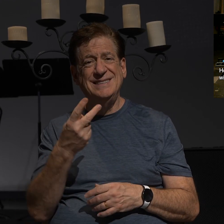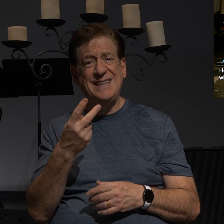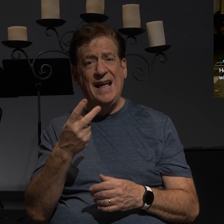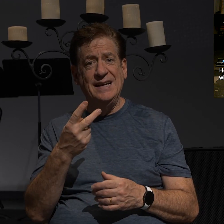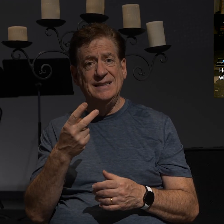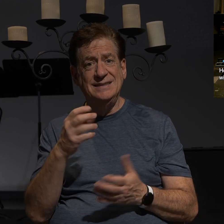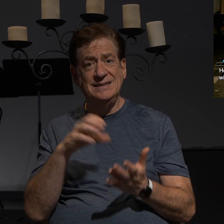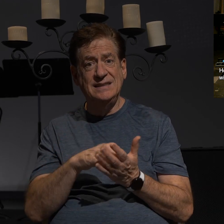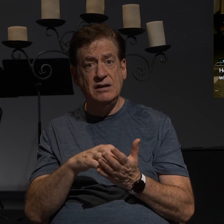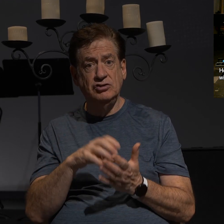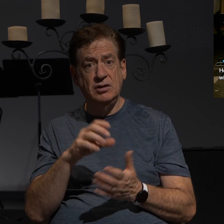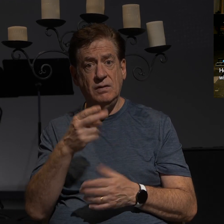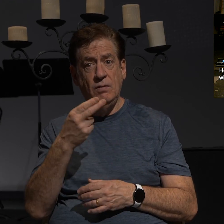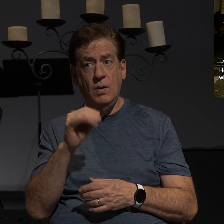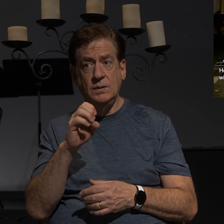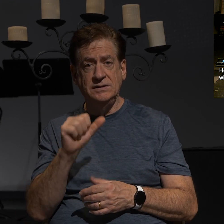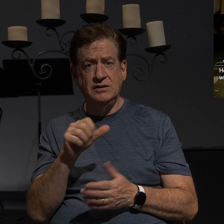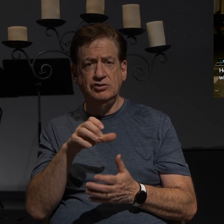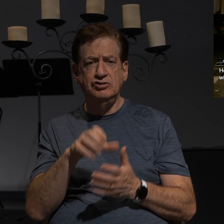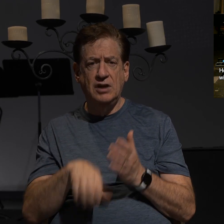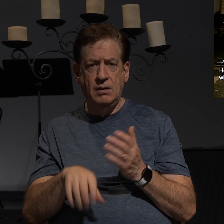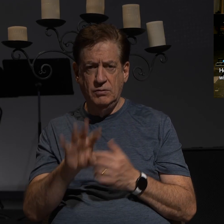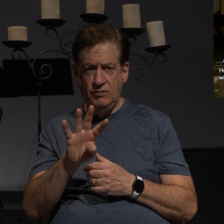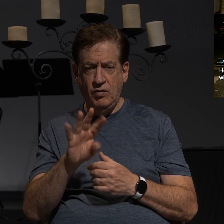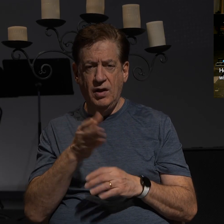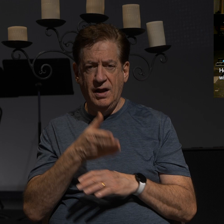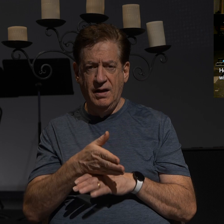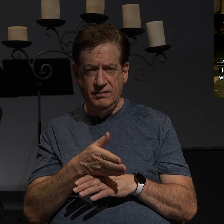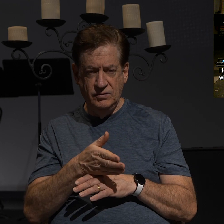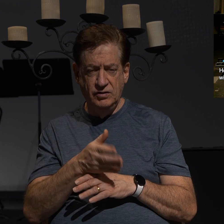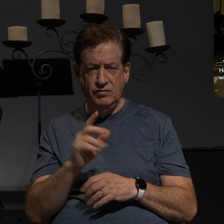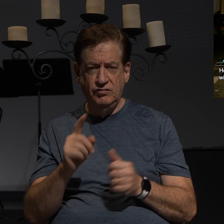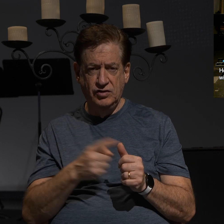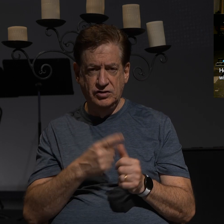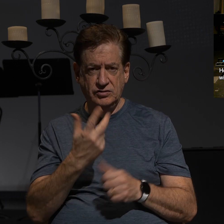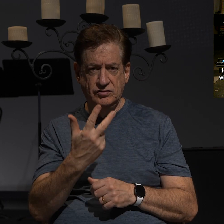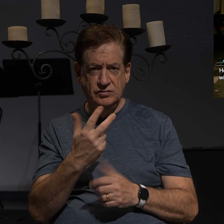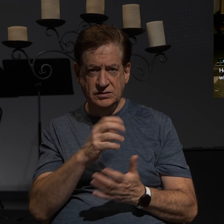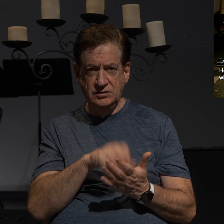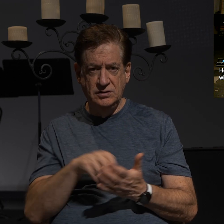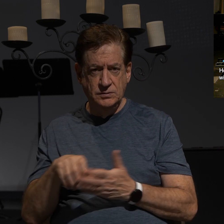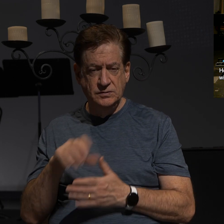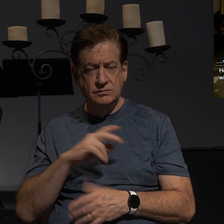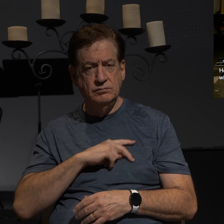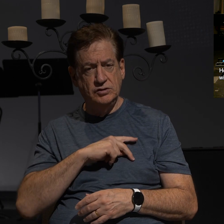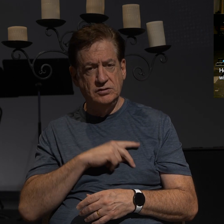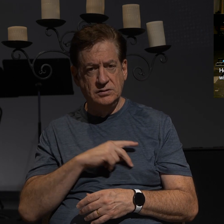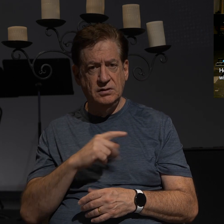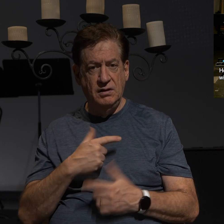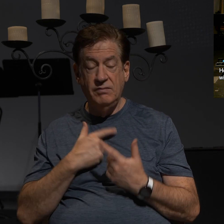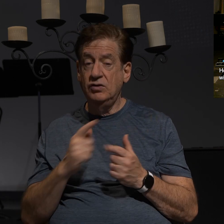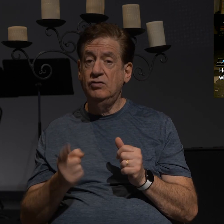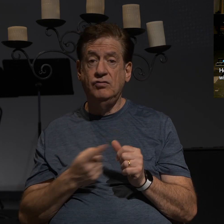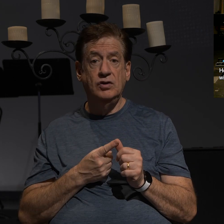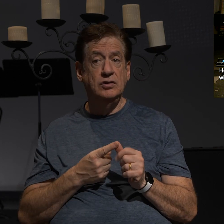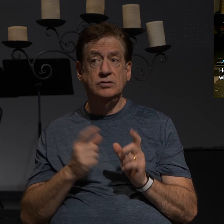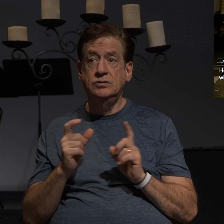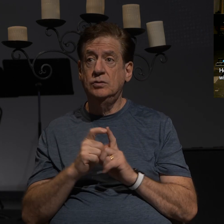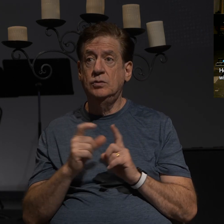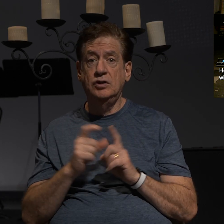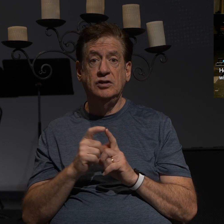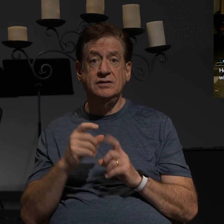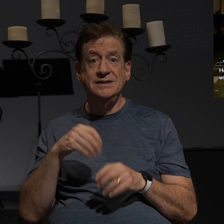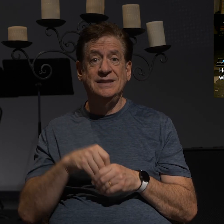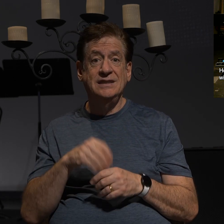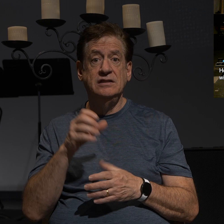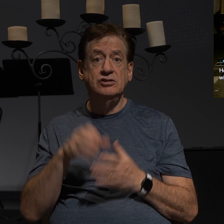Hosea, began in chapter 4 after the first three chapters of Hosea's personal life. And the very first words in